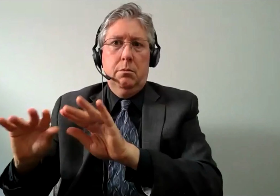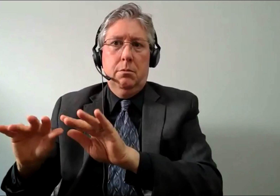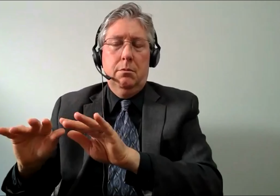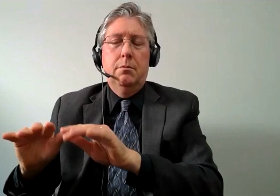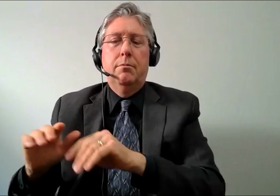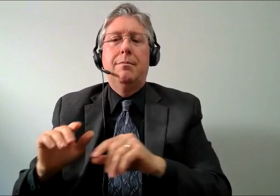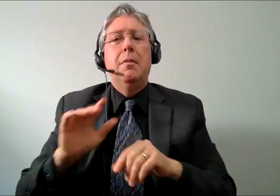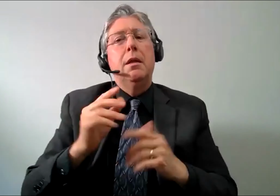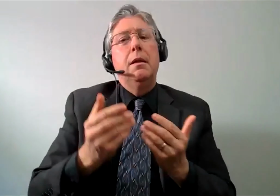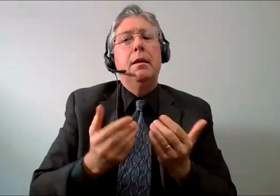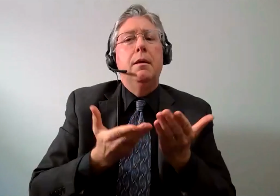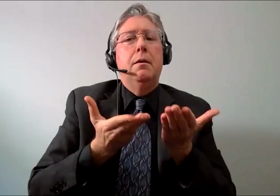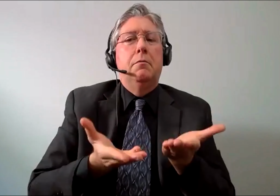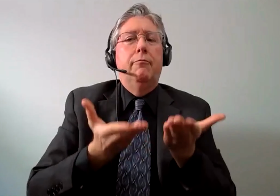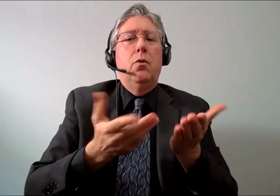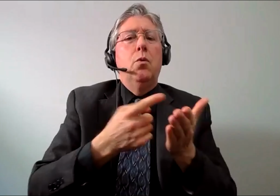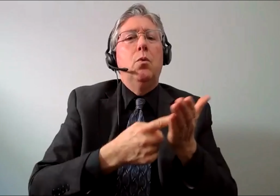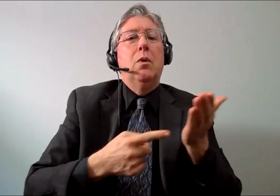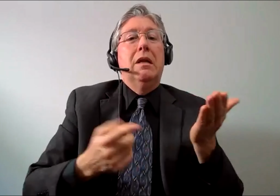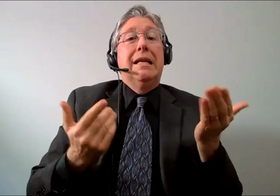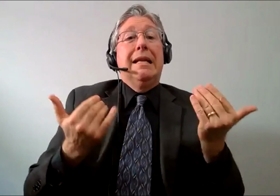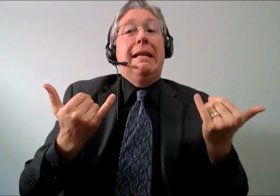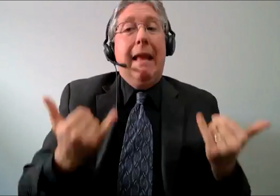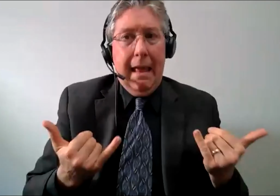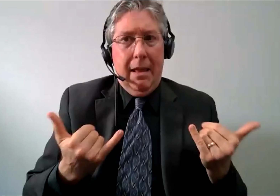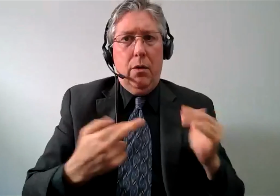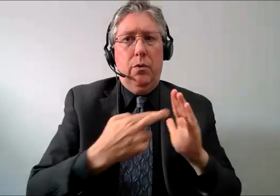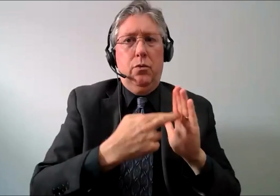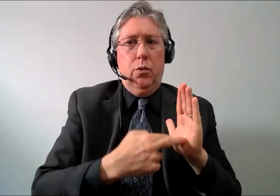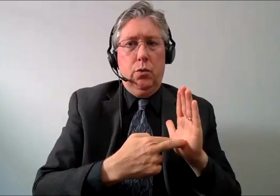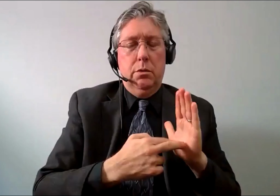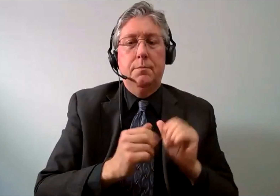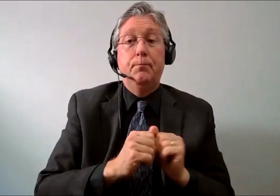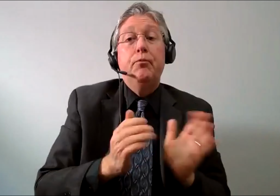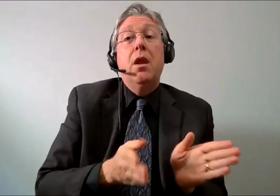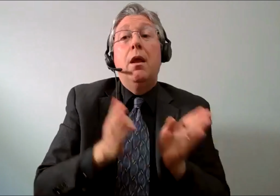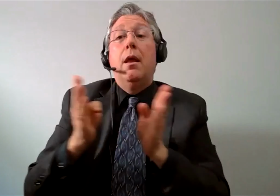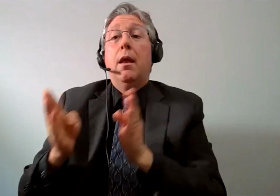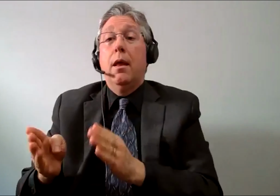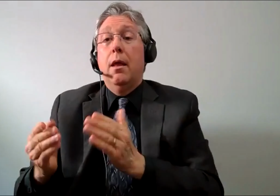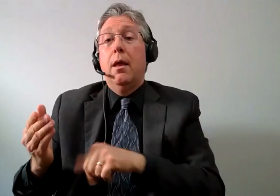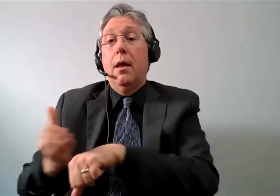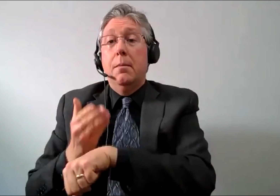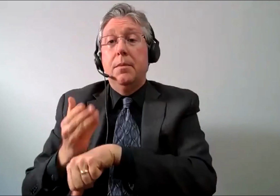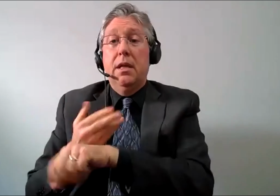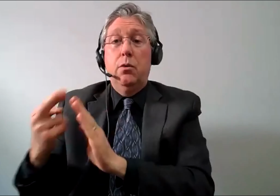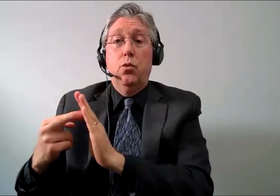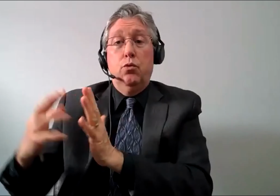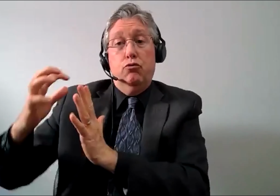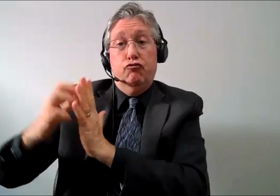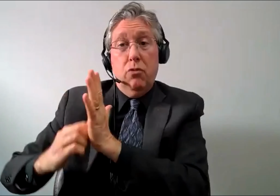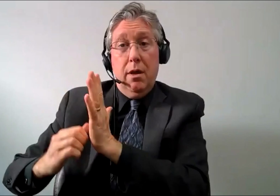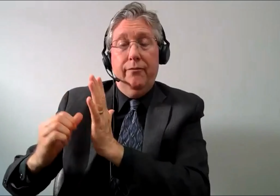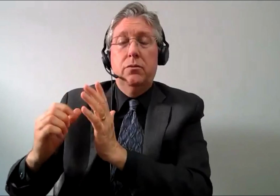for what are the current rules. For the updated rule drafts, that is what you will find on that Rules